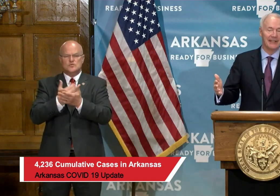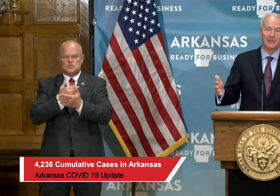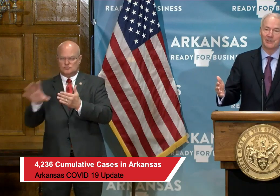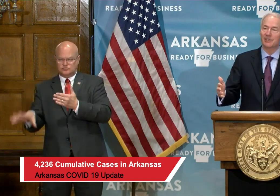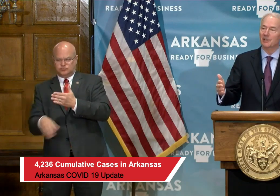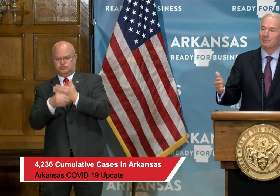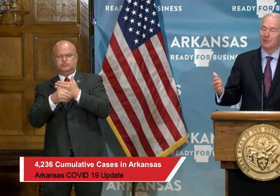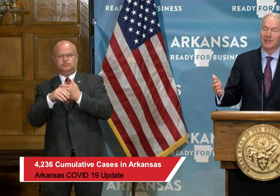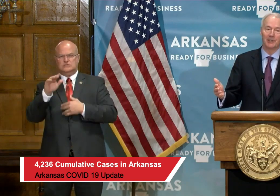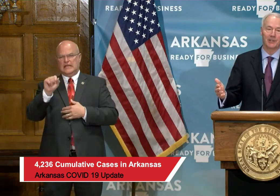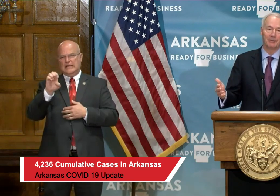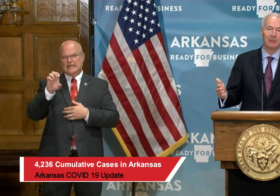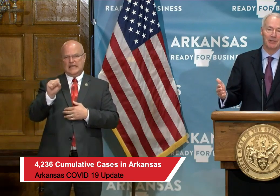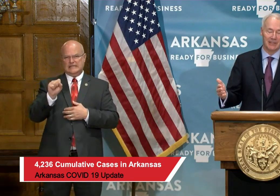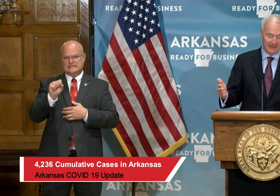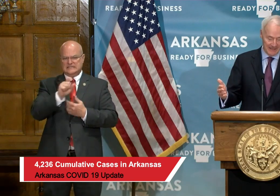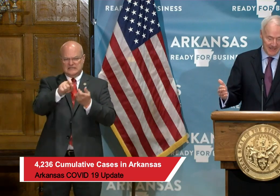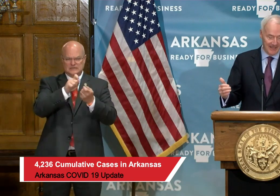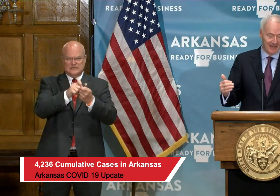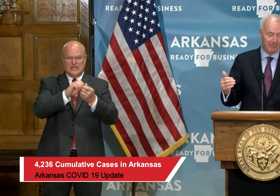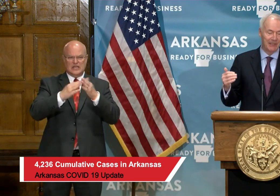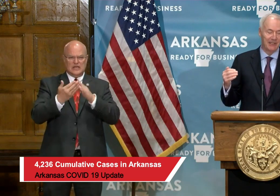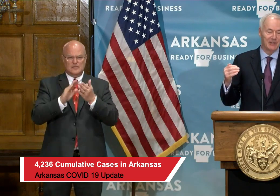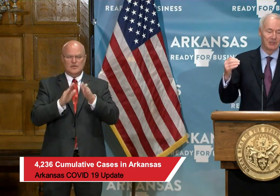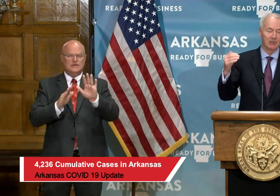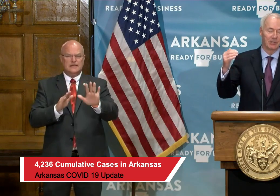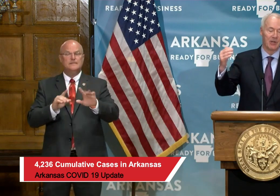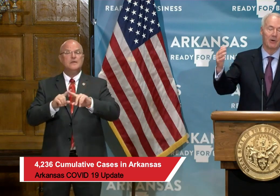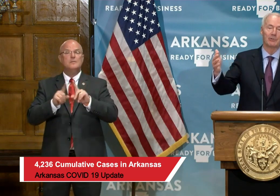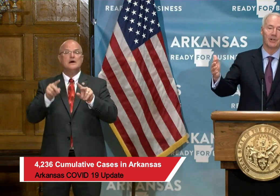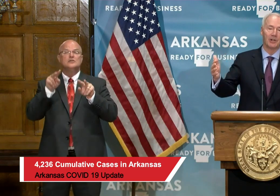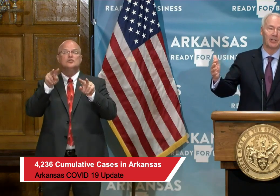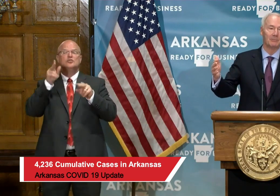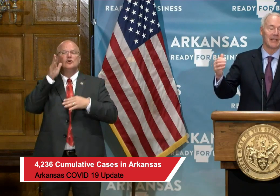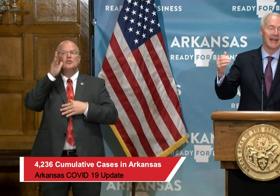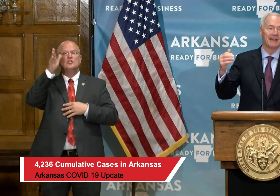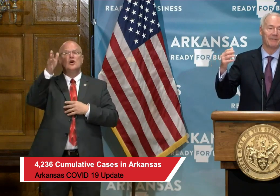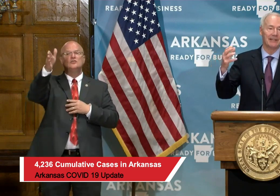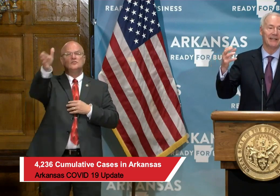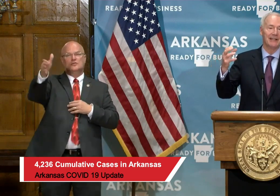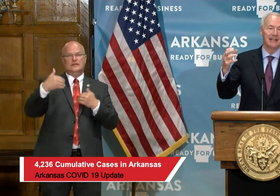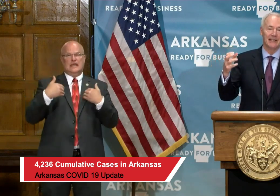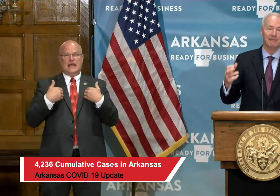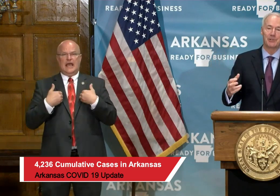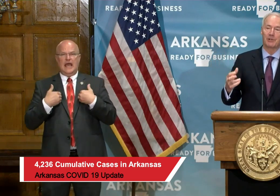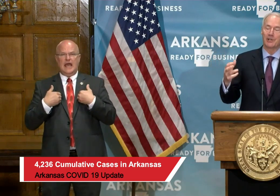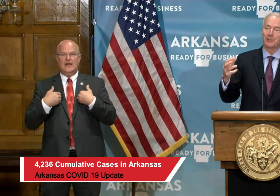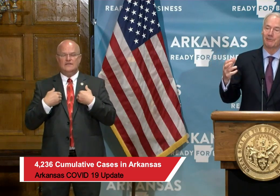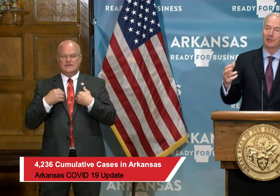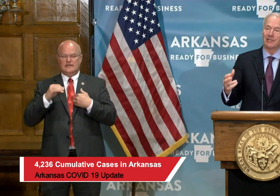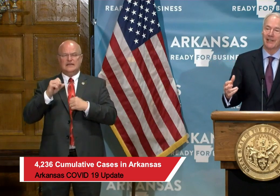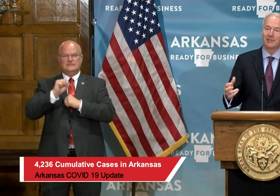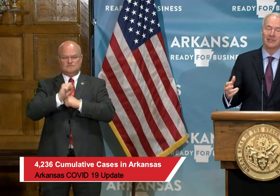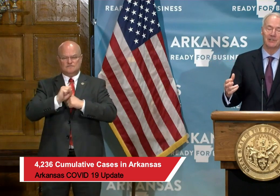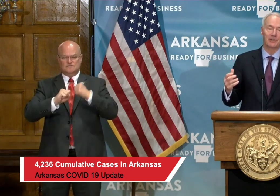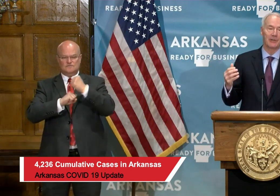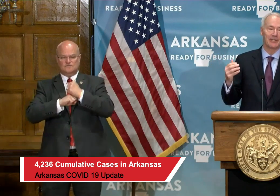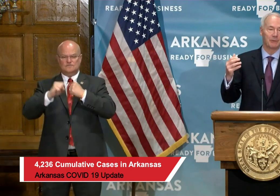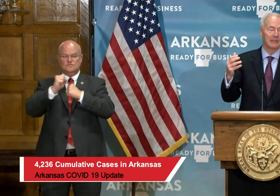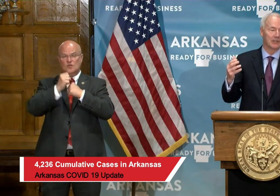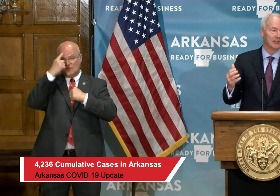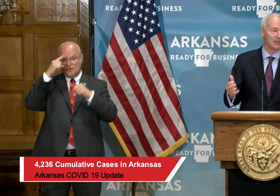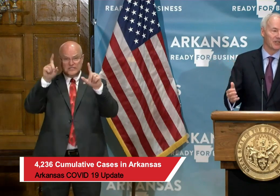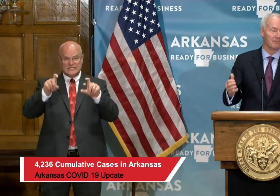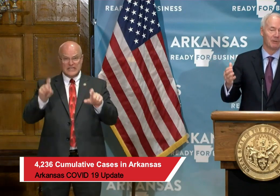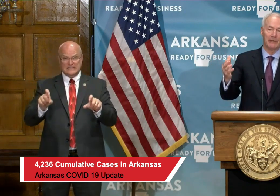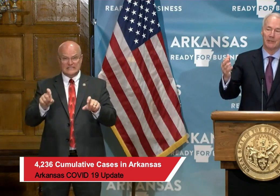addition of cases in a particular community, but it is to look long term, to have the infrastructure for testing so that